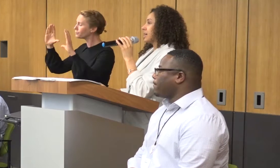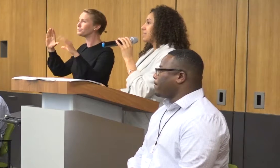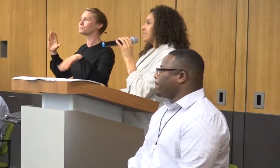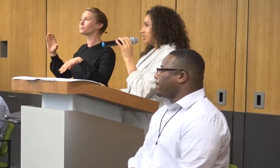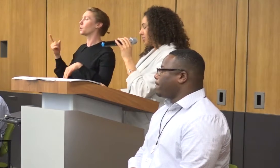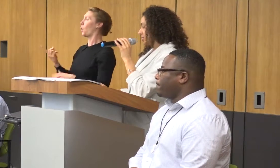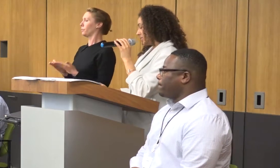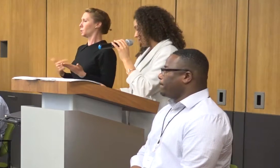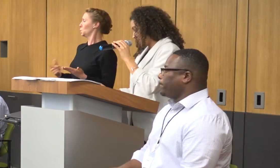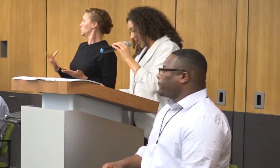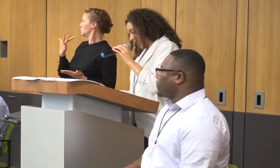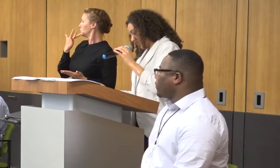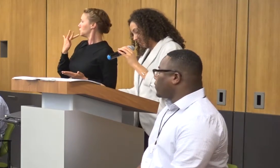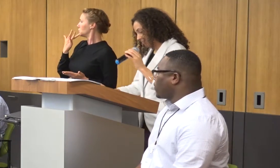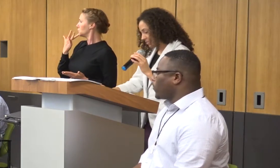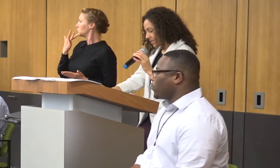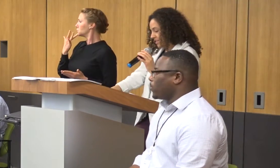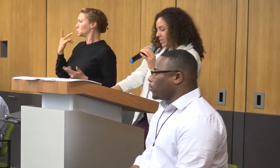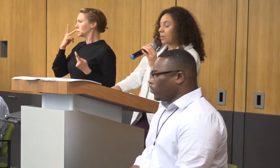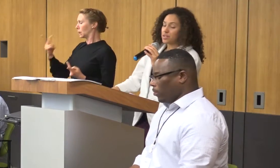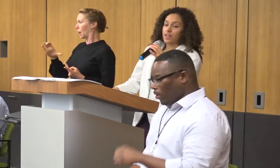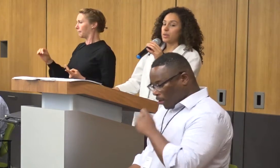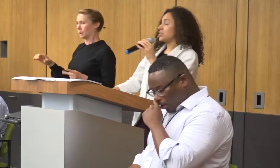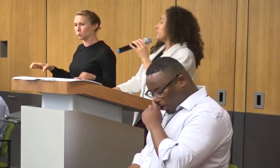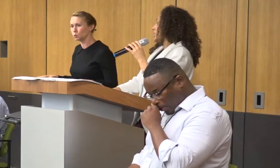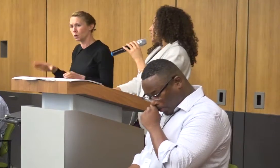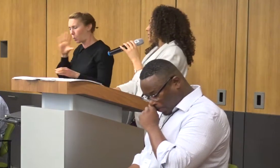you would like to see companies do that would